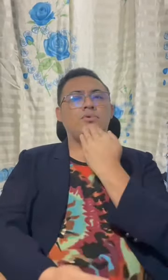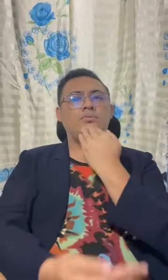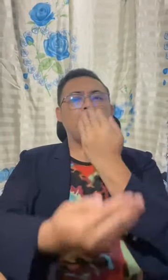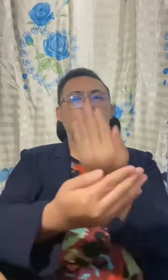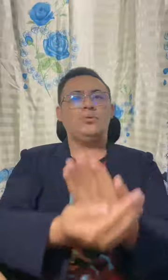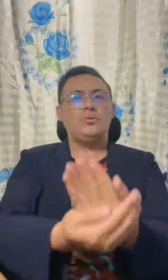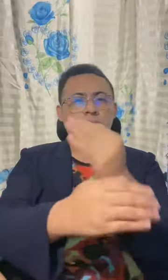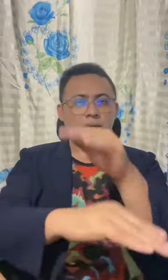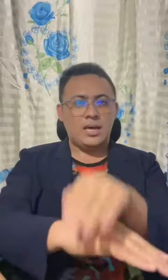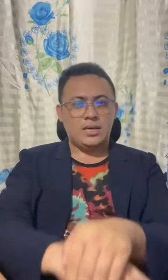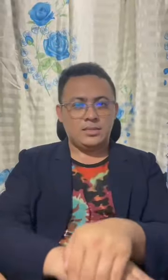Good night.